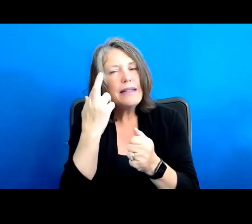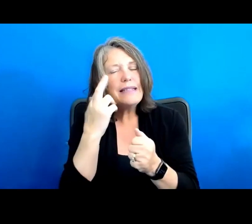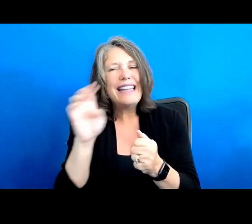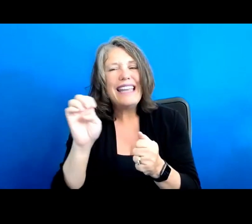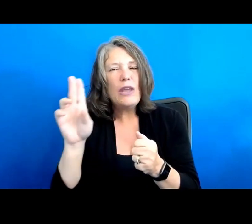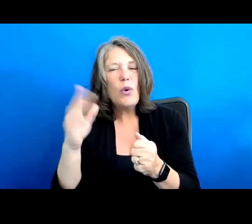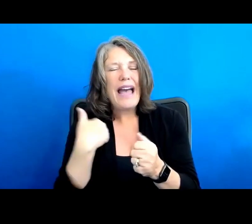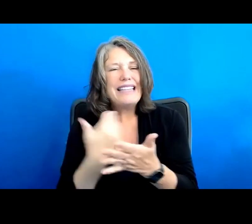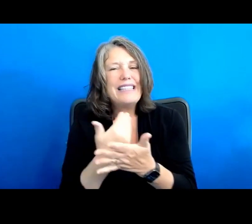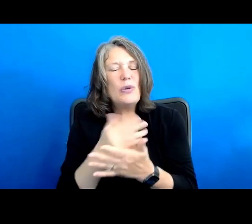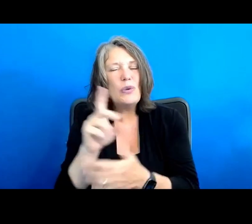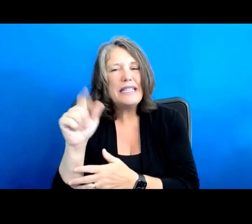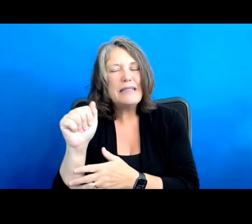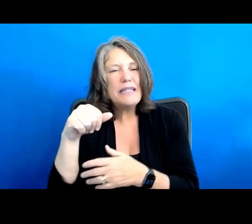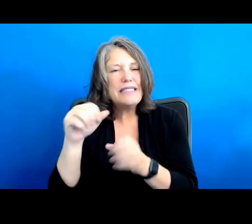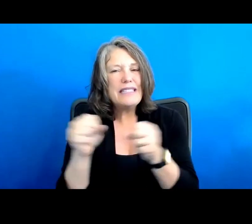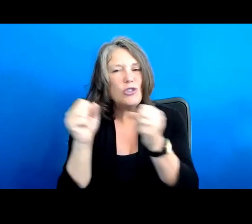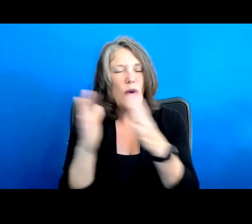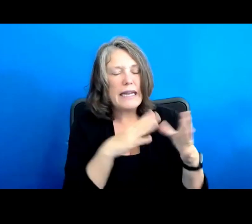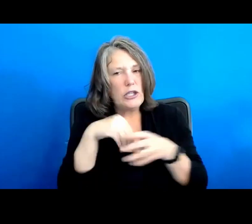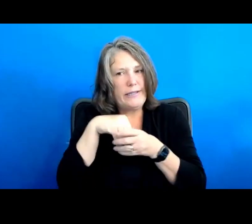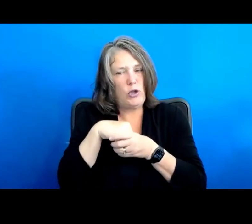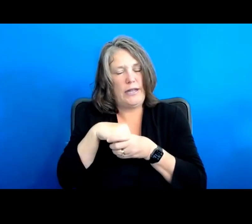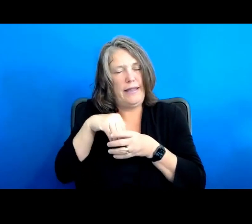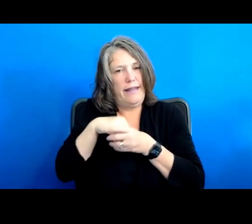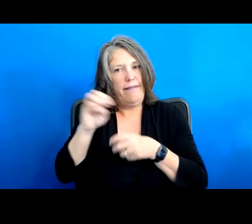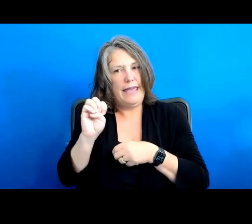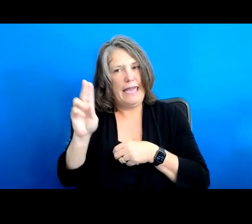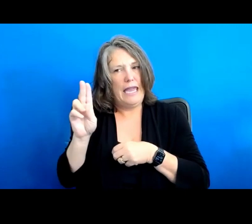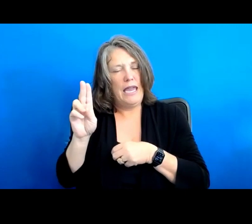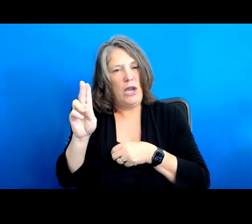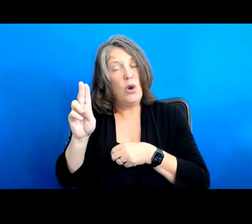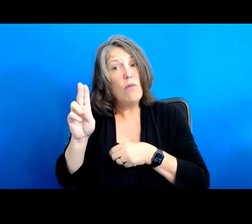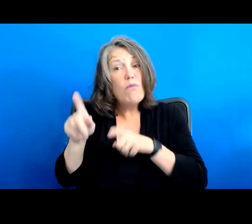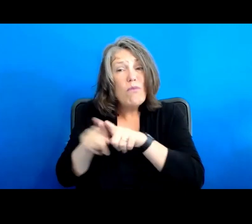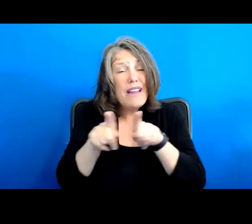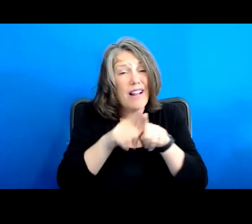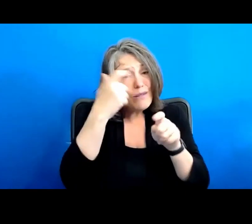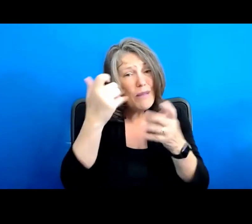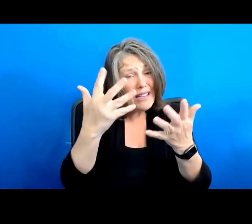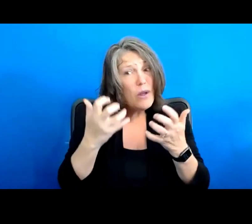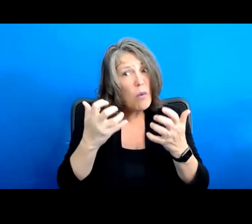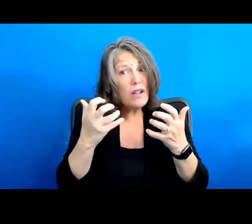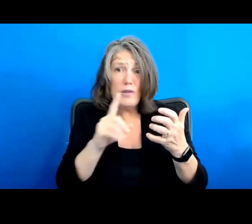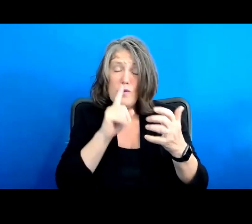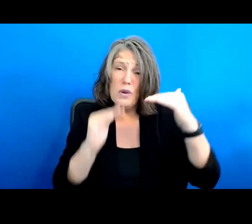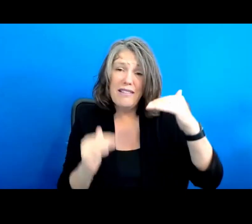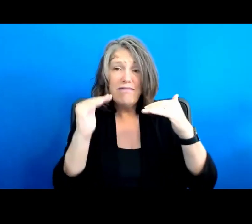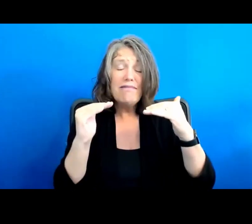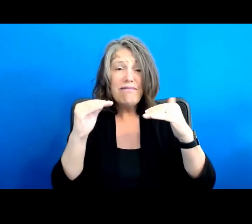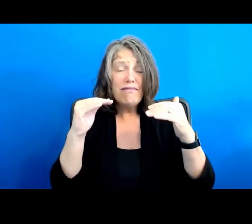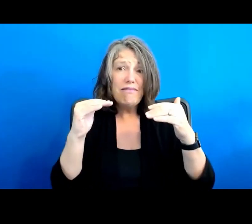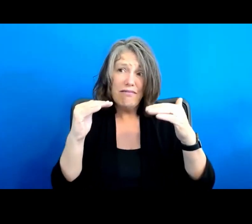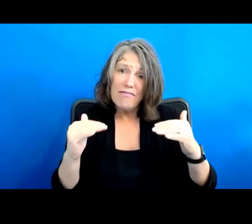strategy internally in the European Union, but partly also because it wants to step up in the